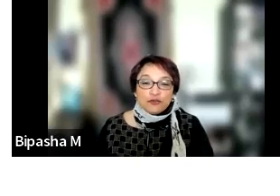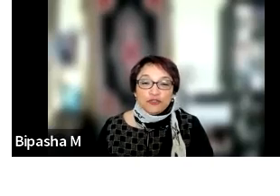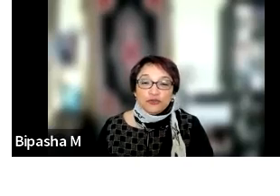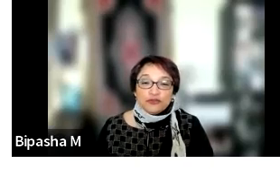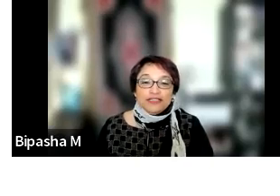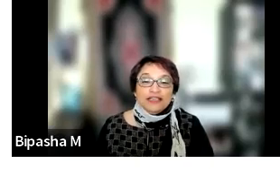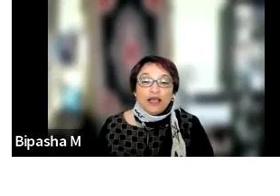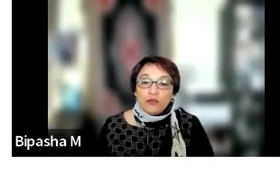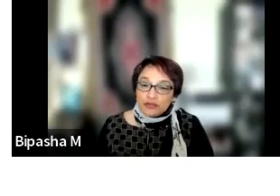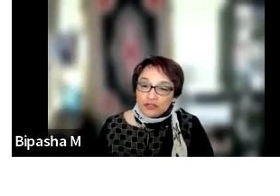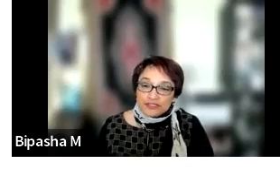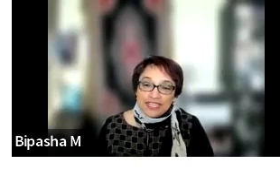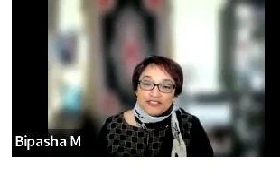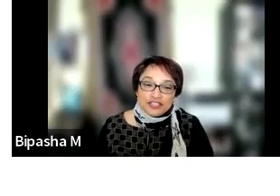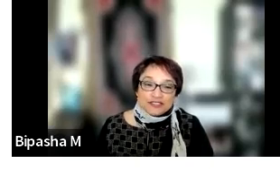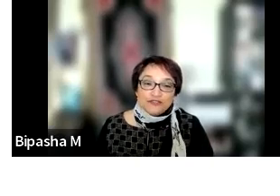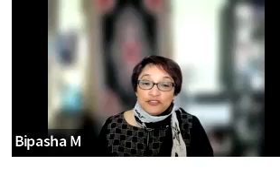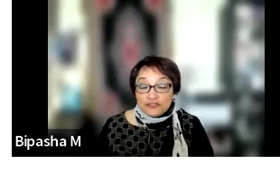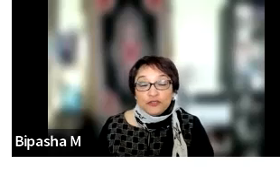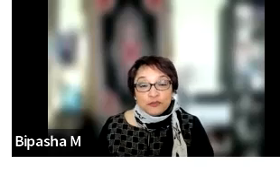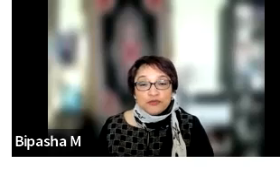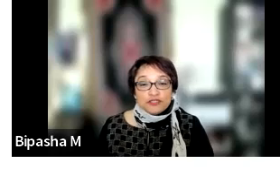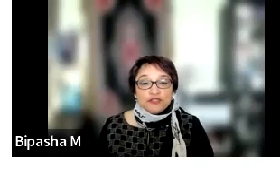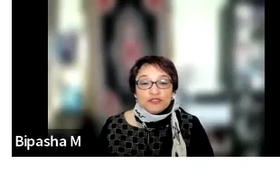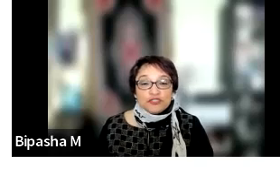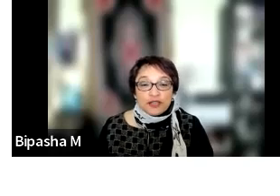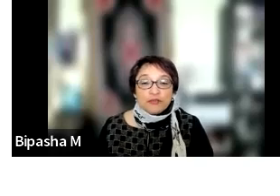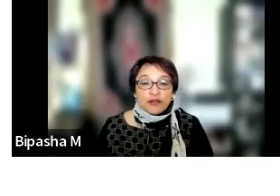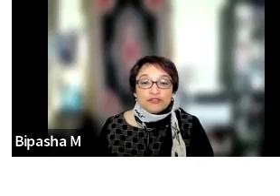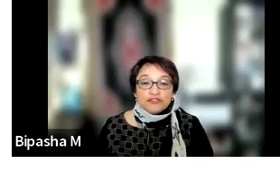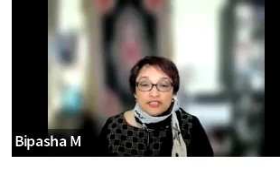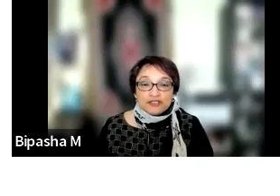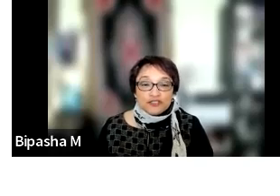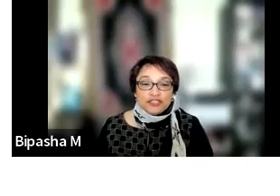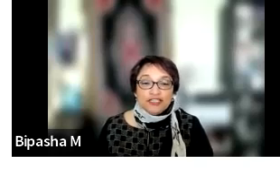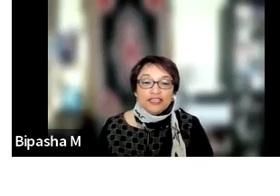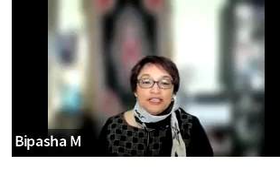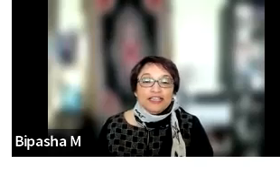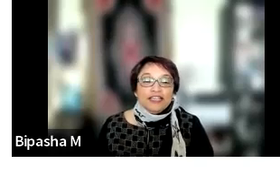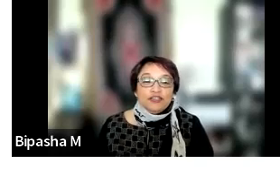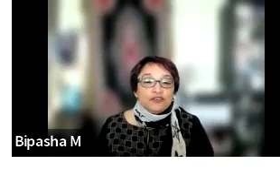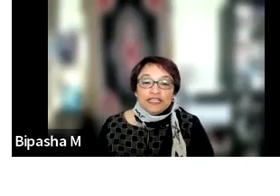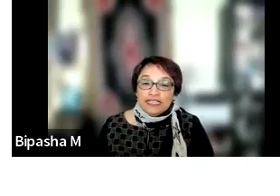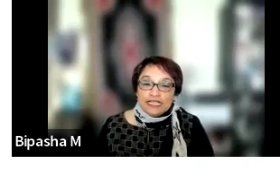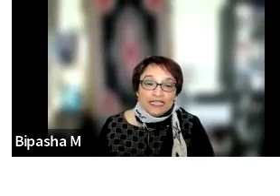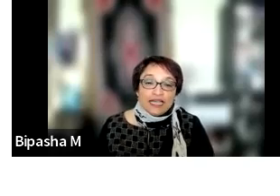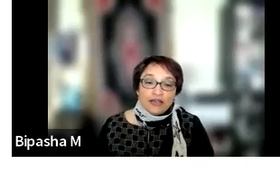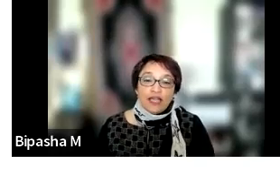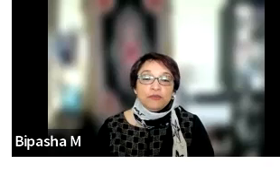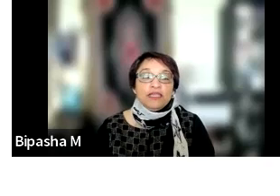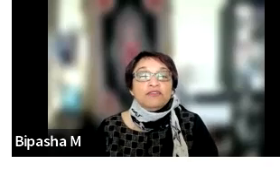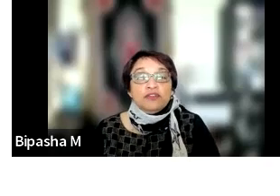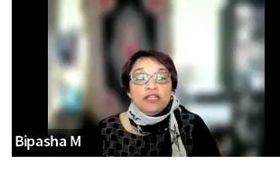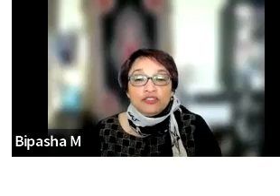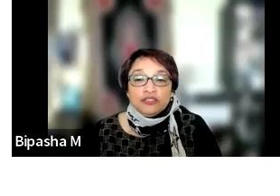I've known you. I want to also thank Jason for giving you permission to share parts of his journey. You've clearly laid out